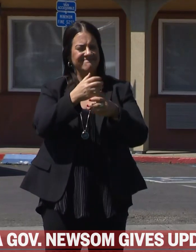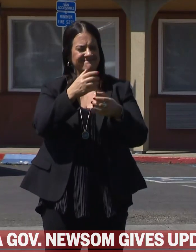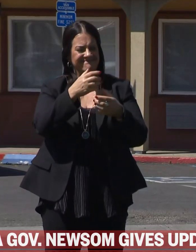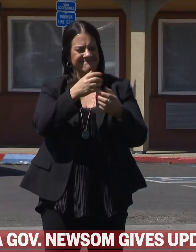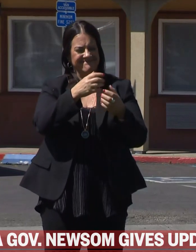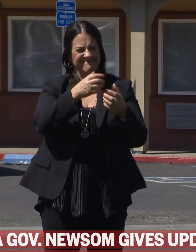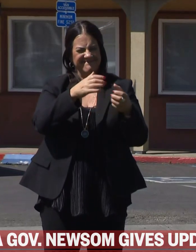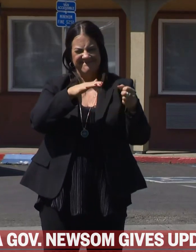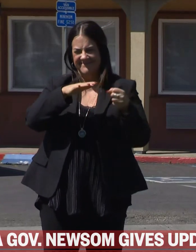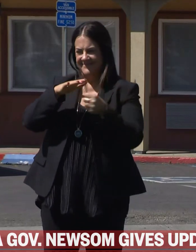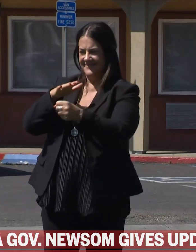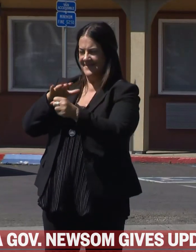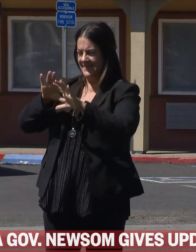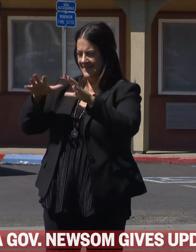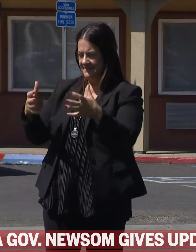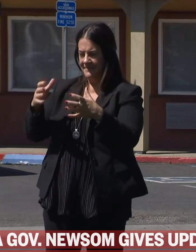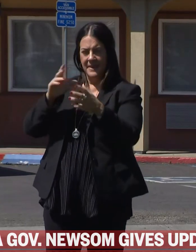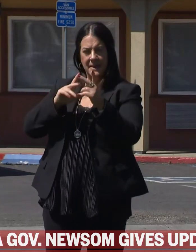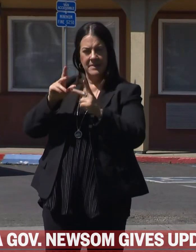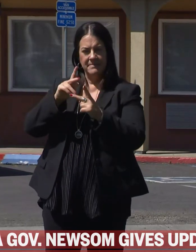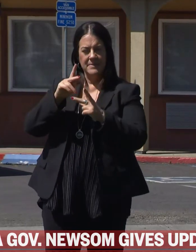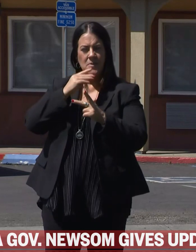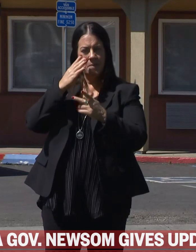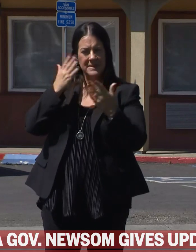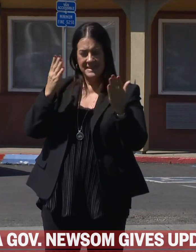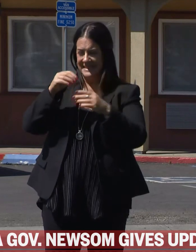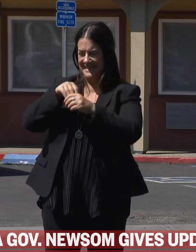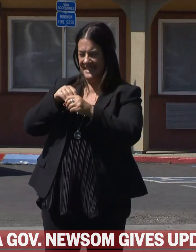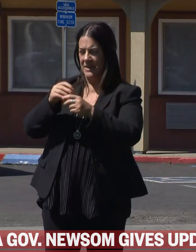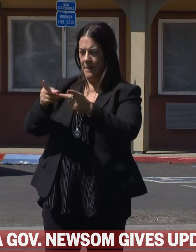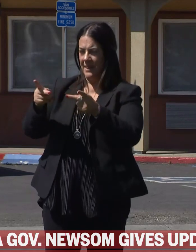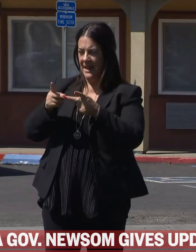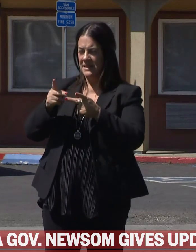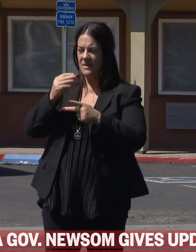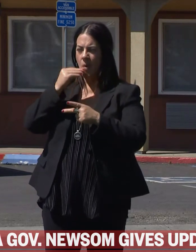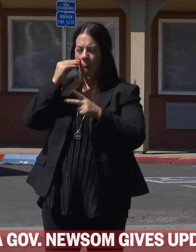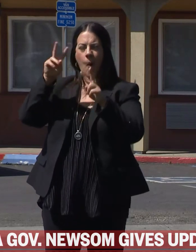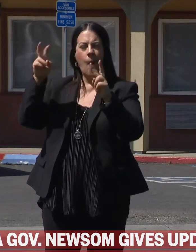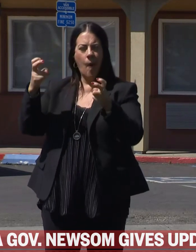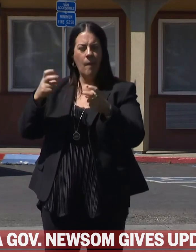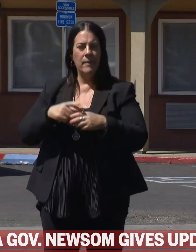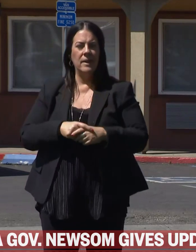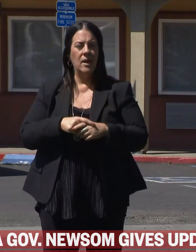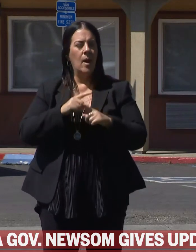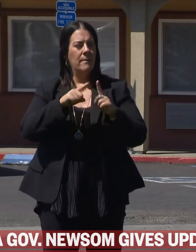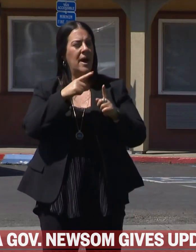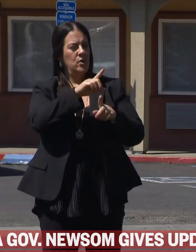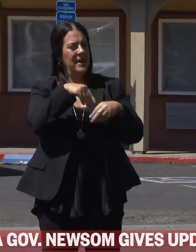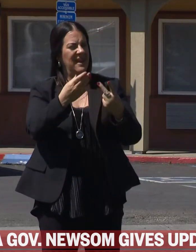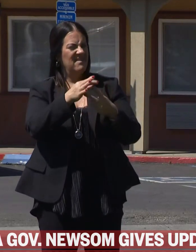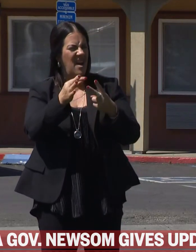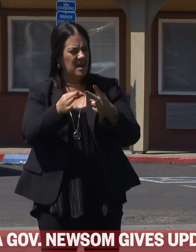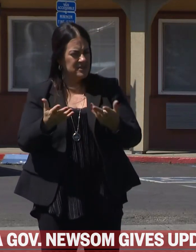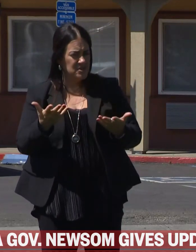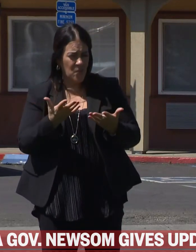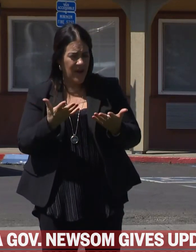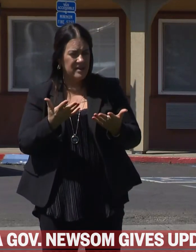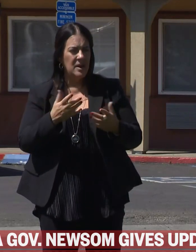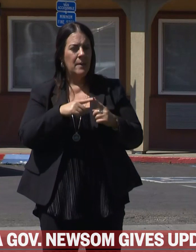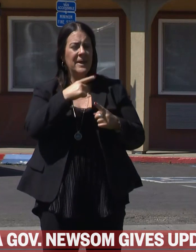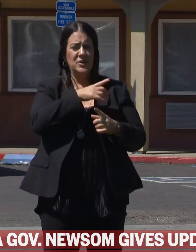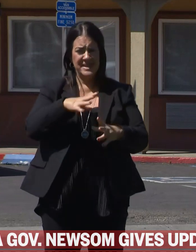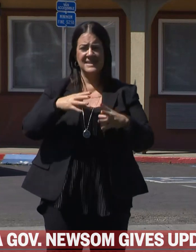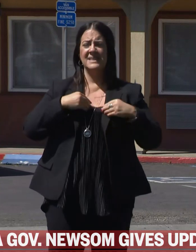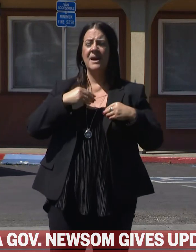you embraced that idea, but the idea was to take, with a great sense of urgency,